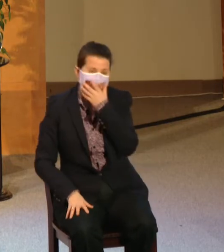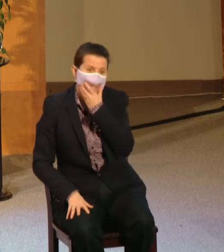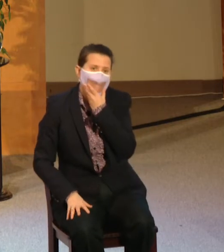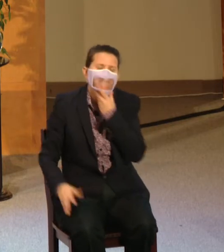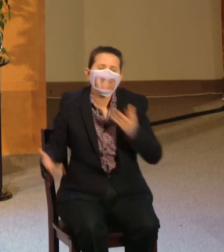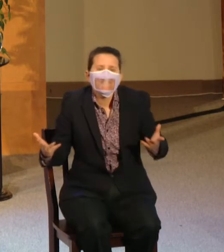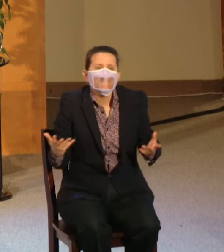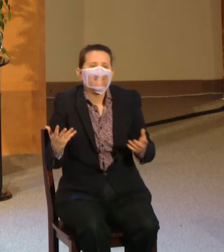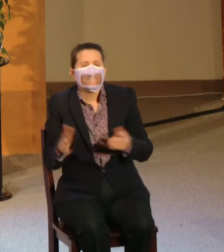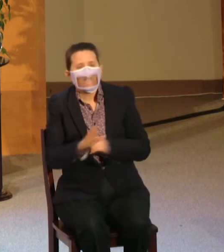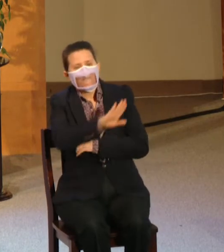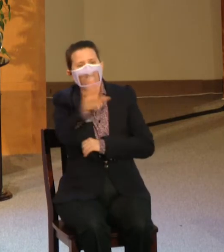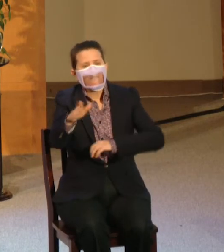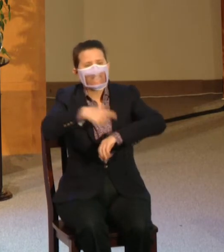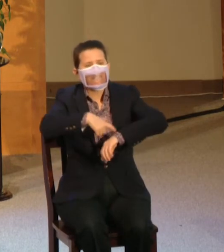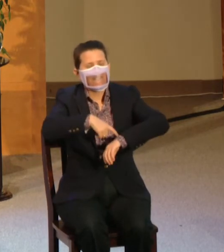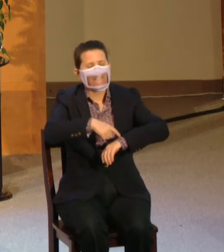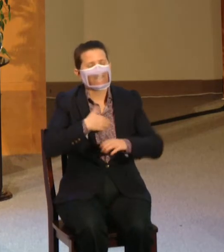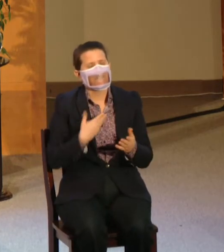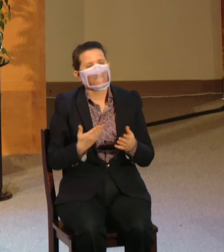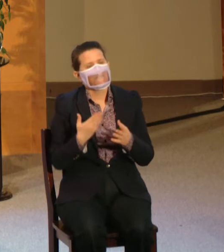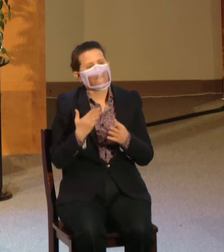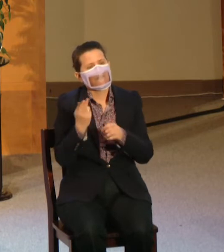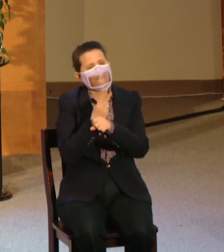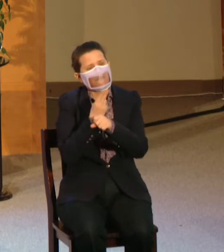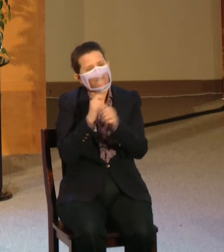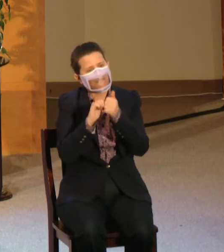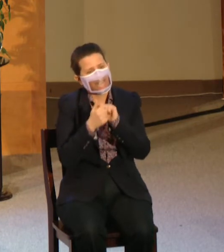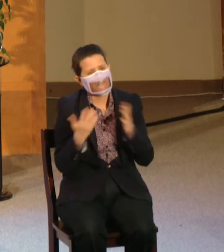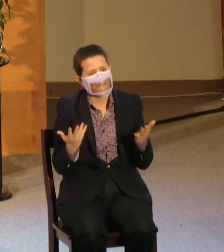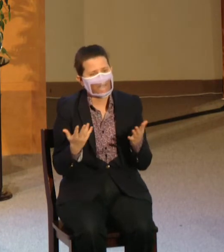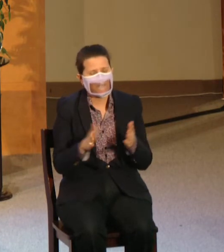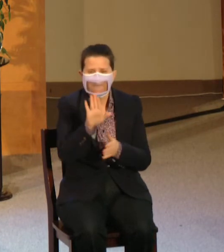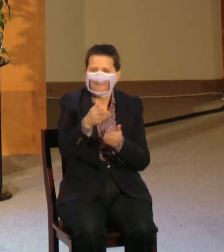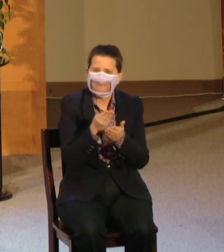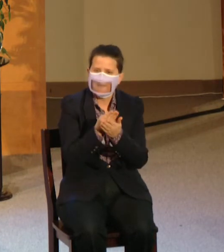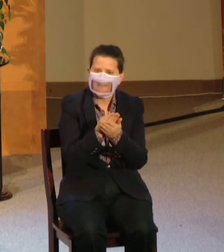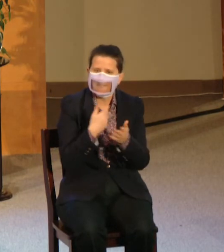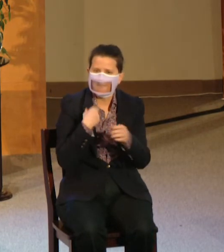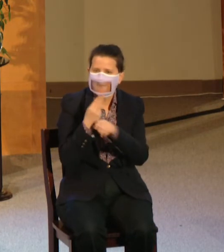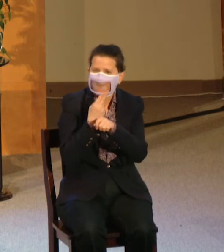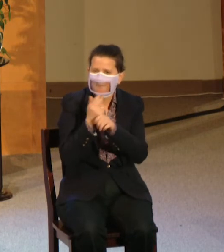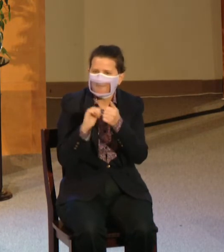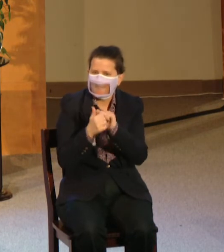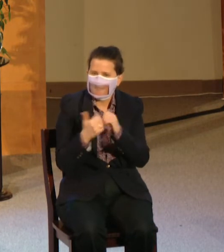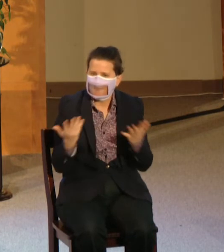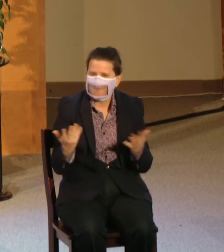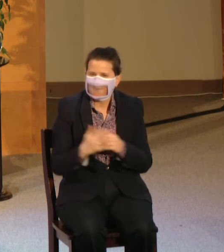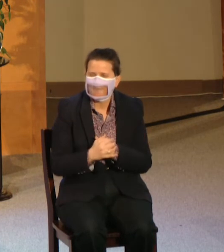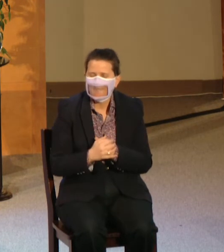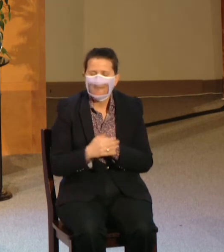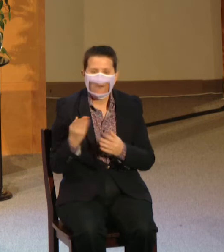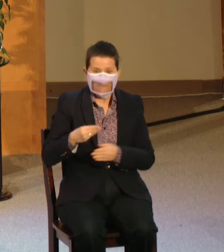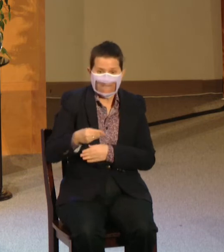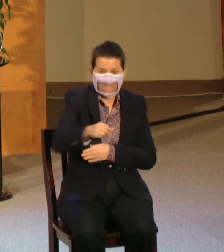So, how are you spending your time? How are you spending your money? Are you doing things that are investing